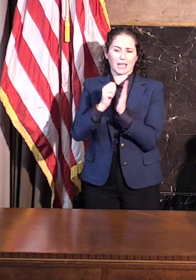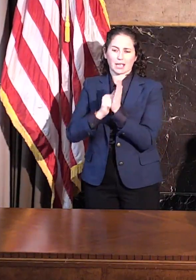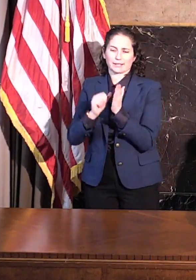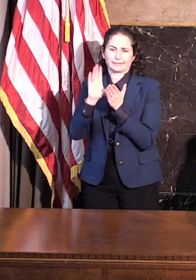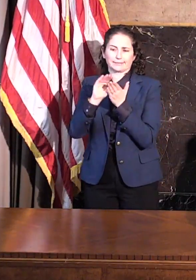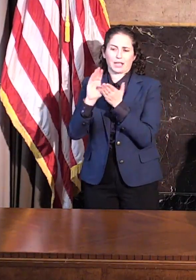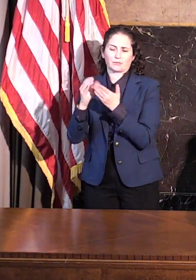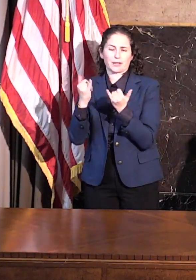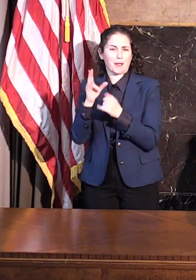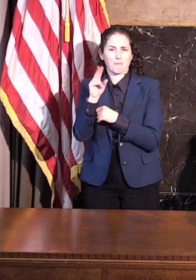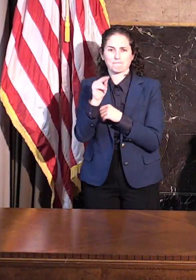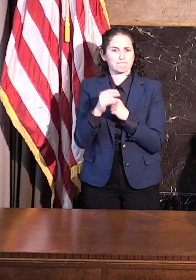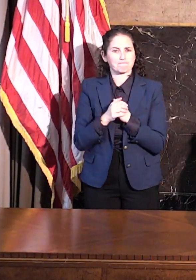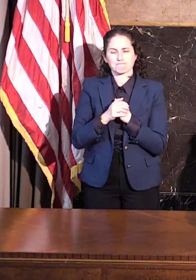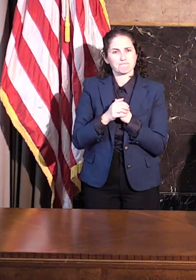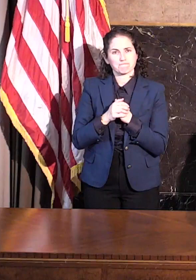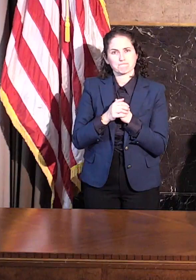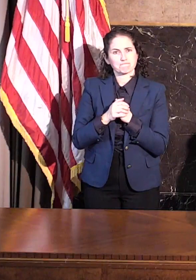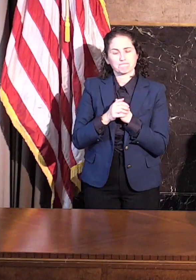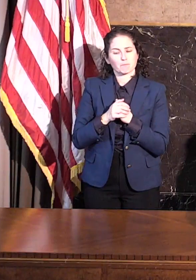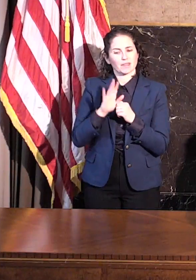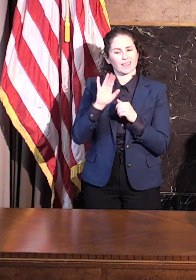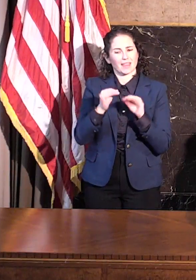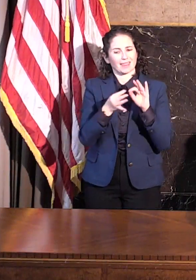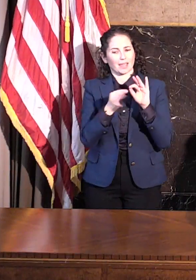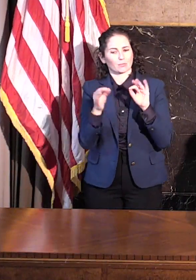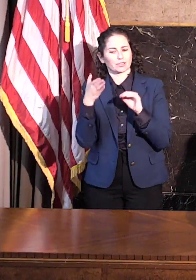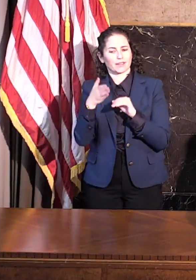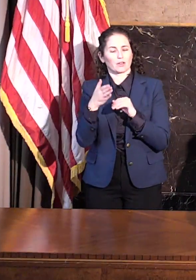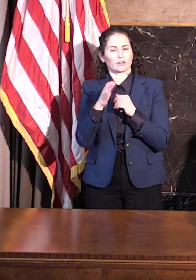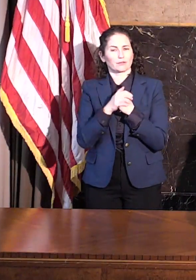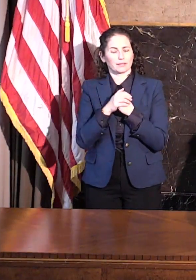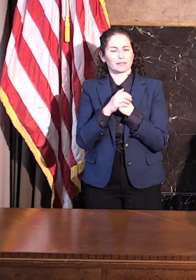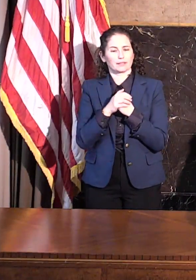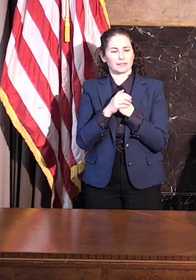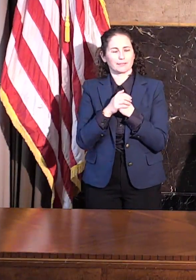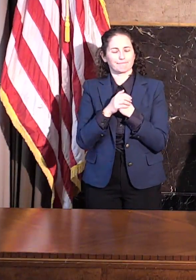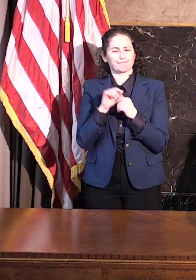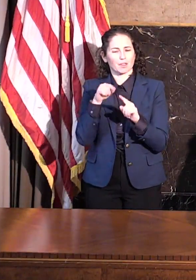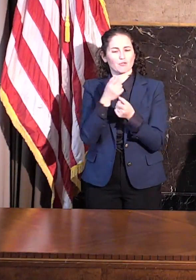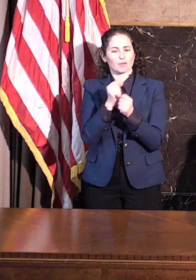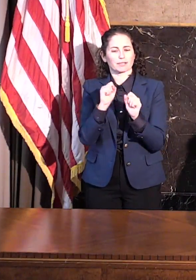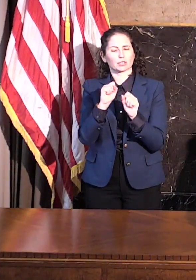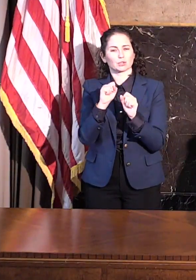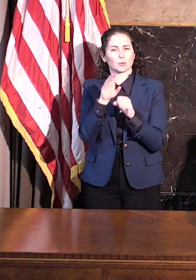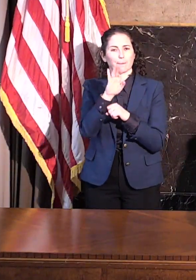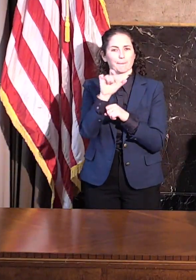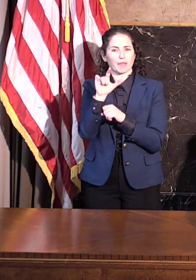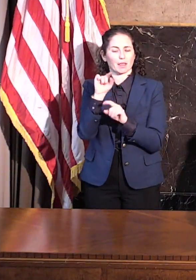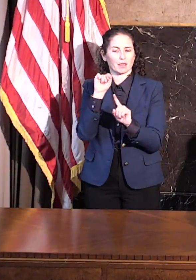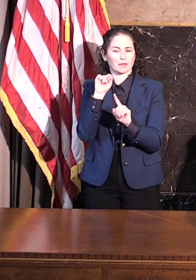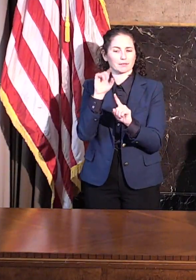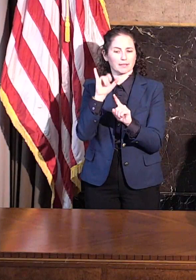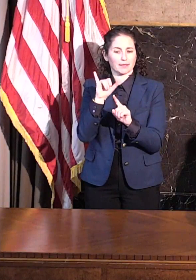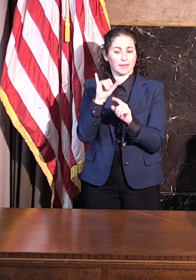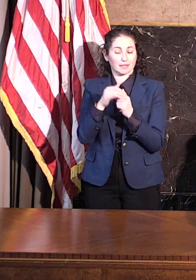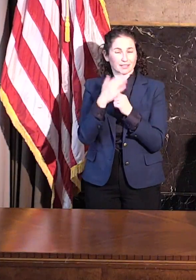And this vaccination program isn't going to run for just another month or 2 or 3. And in fact, you're probably going to be